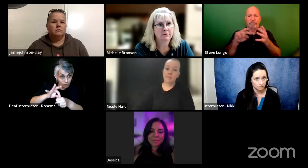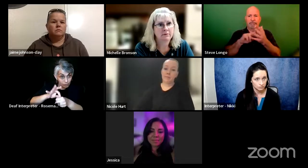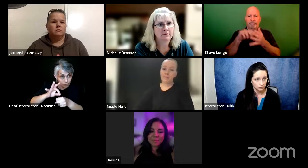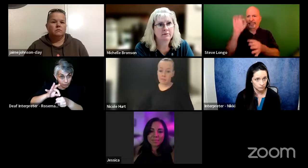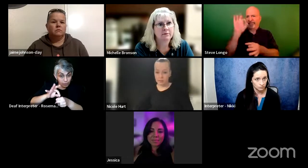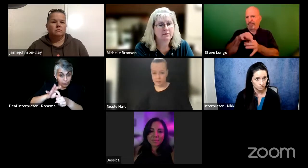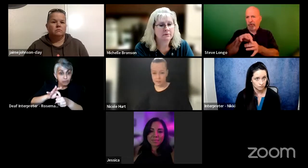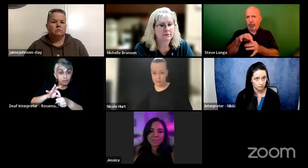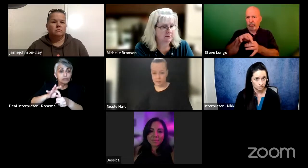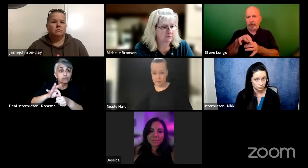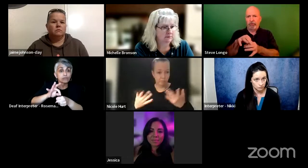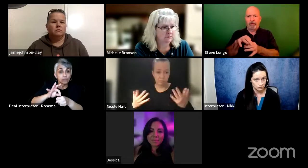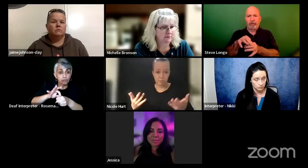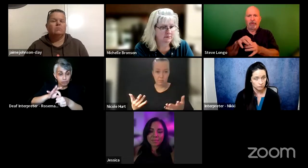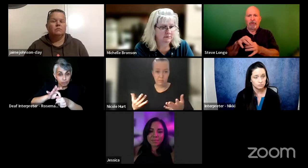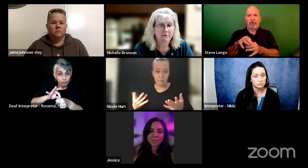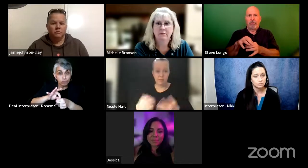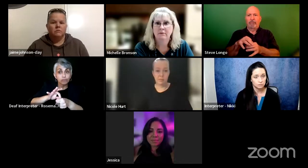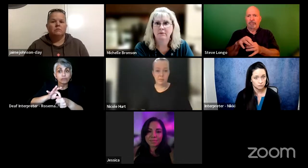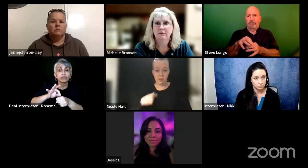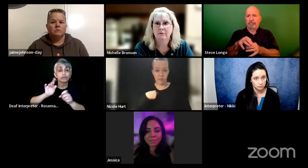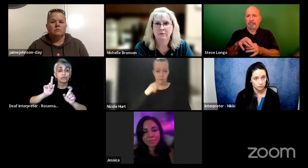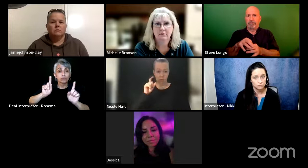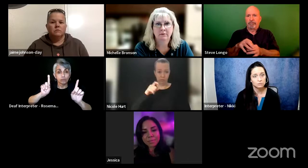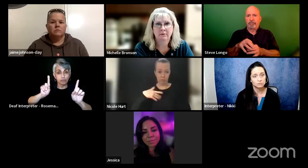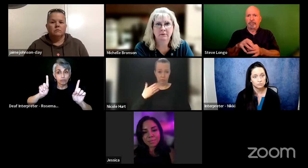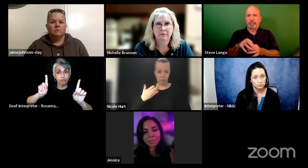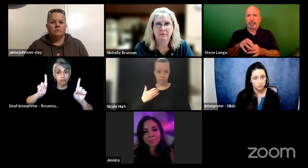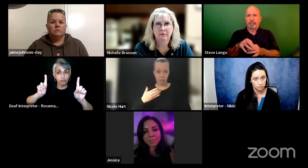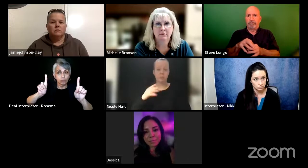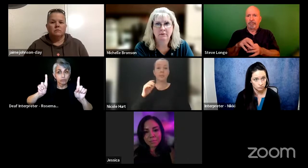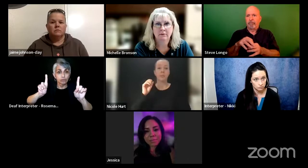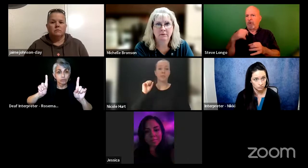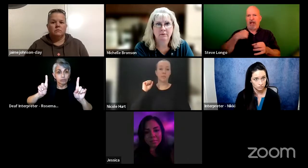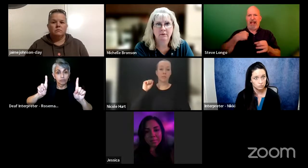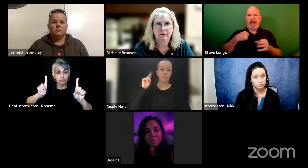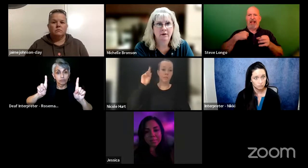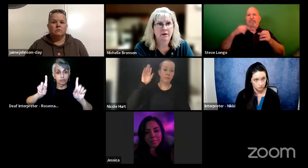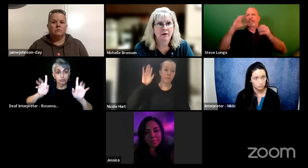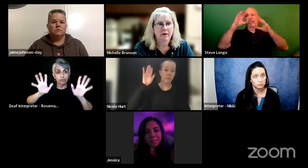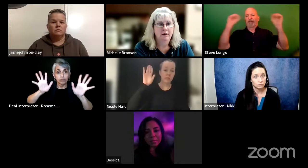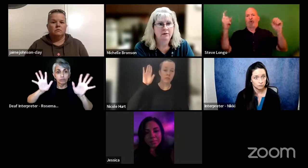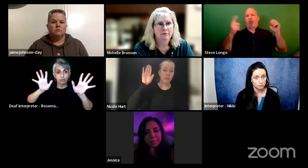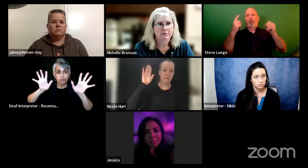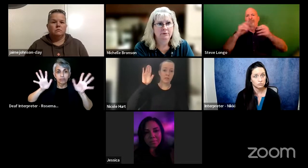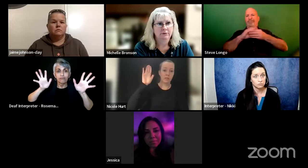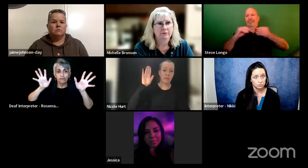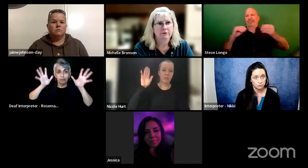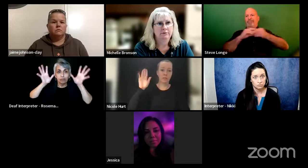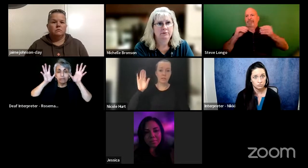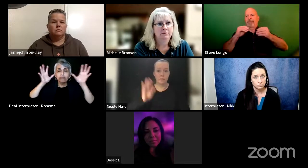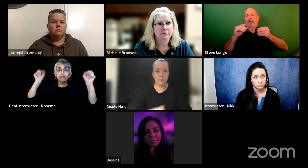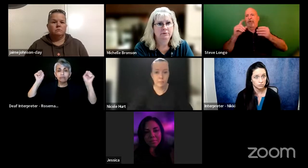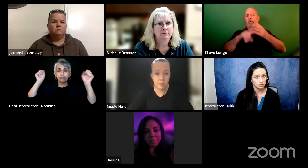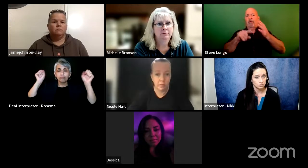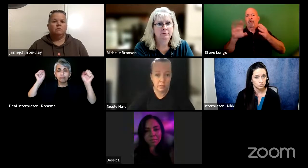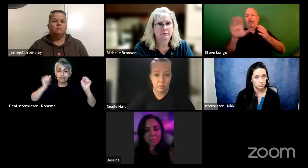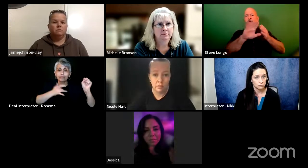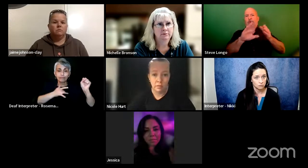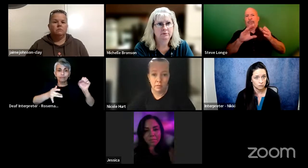on the floor. We will call for the question, which means we are moving forward with the vote. And